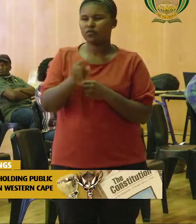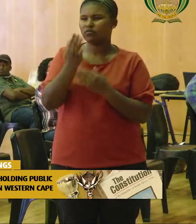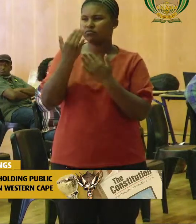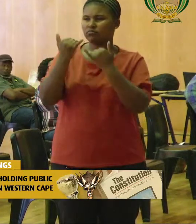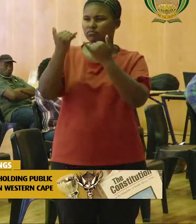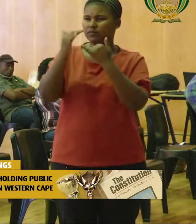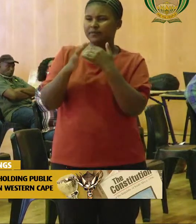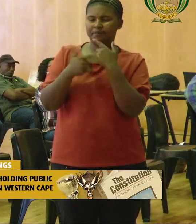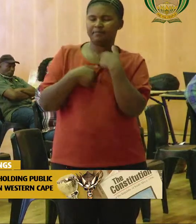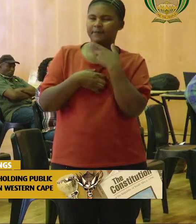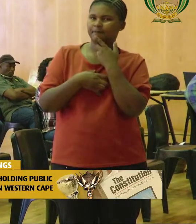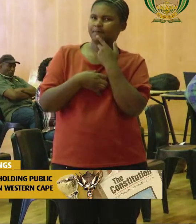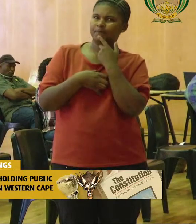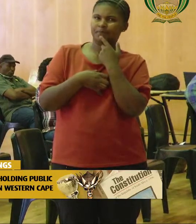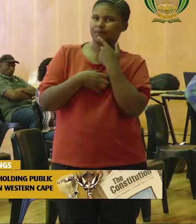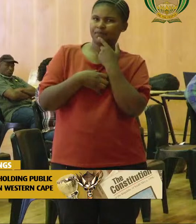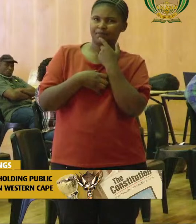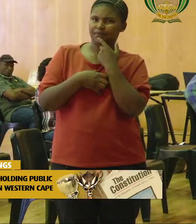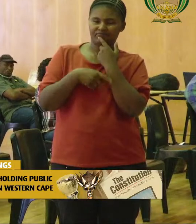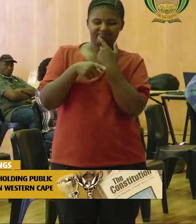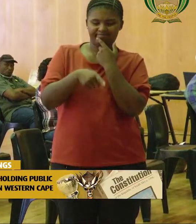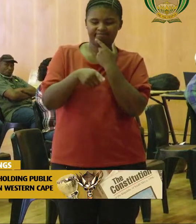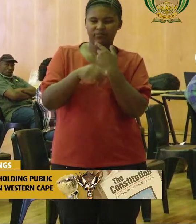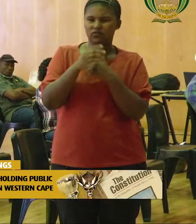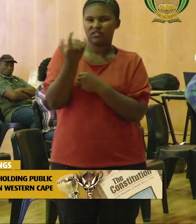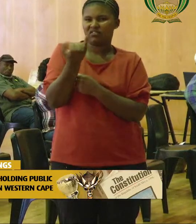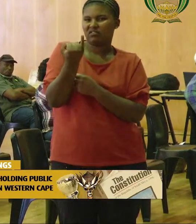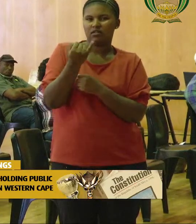of like, this must be a joke.